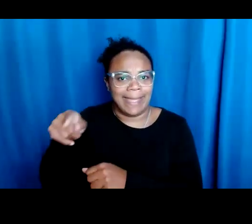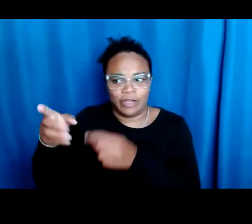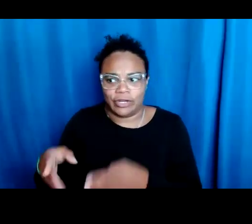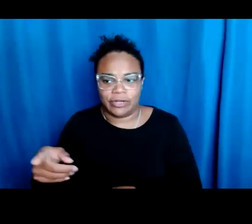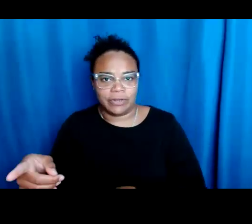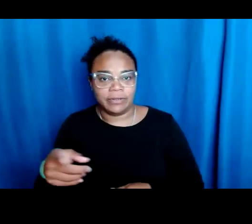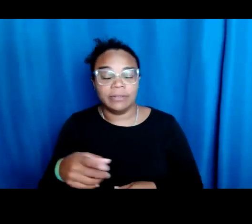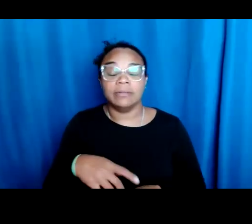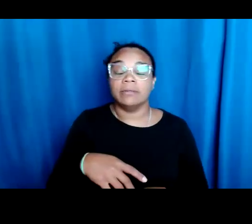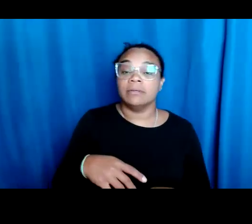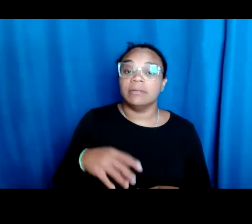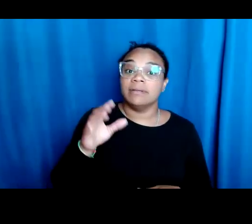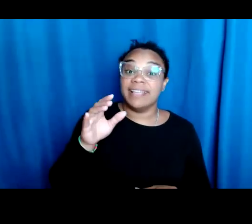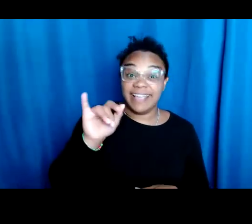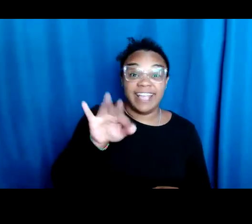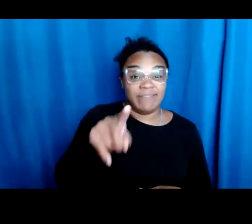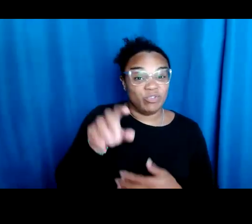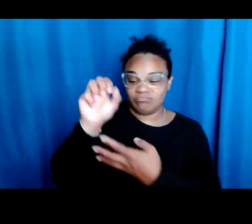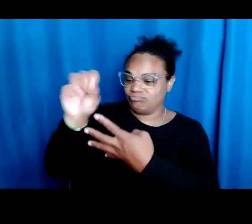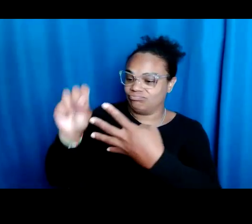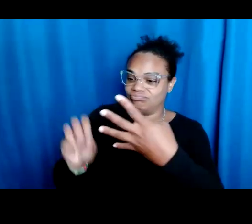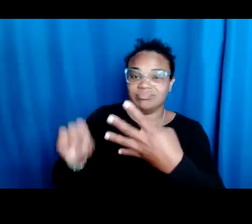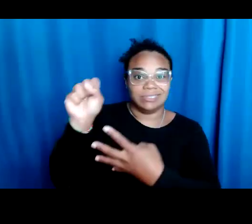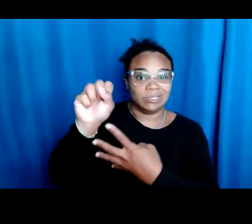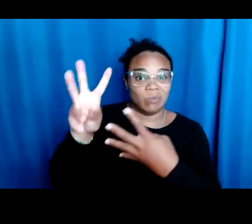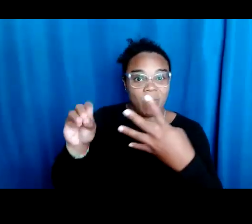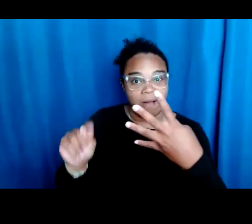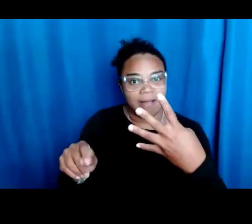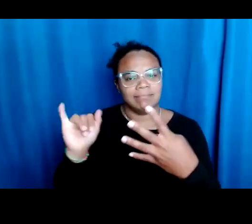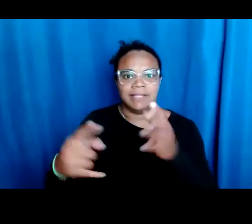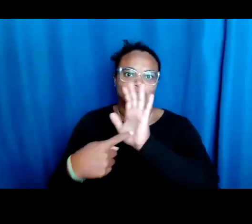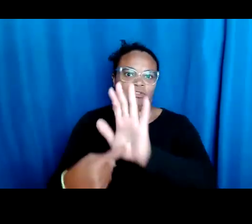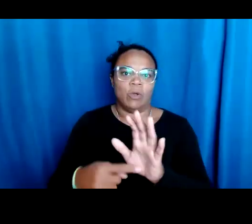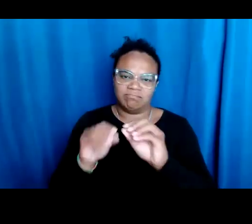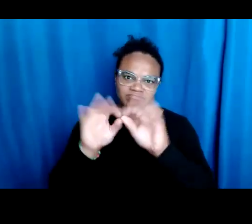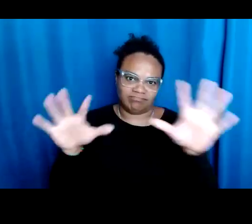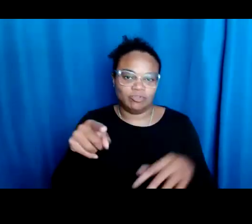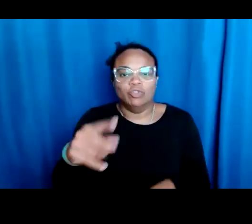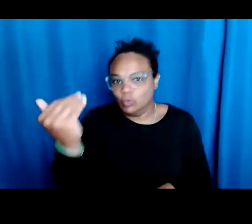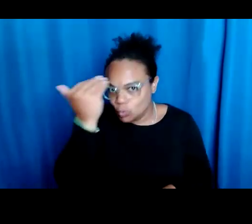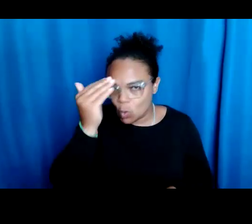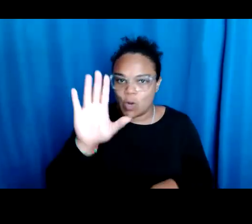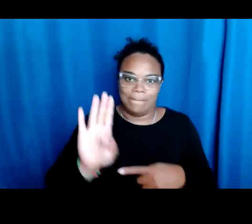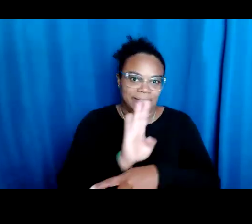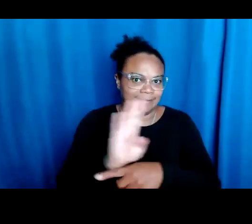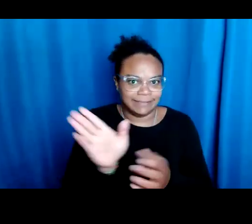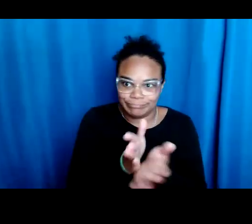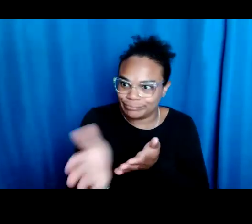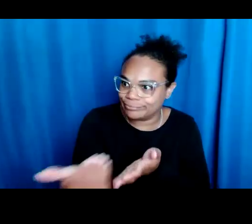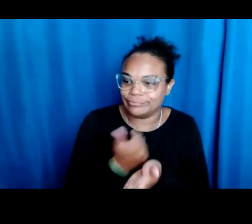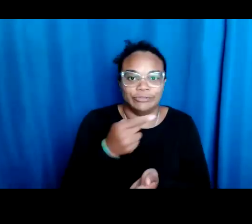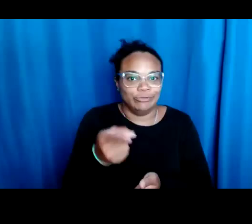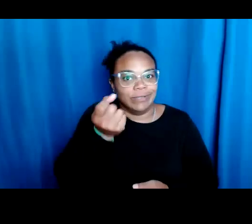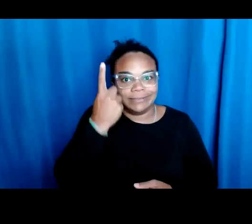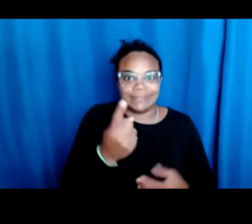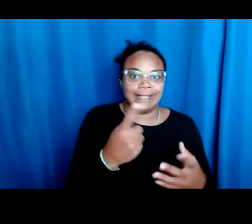just shows them that you understand the business, the strengths, the weaknesses, the opportunities, and the threats that